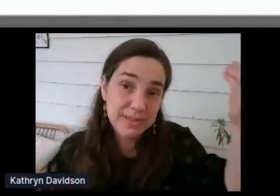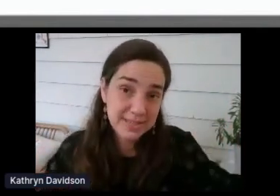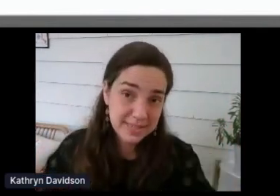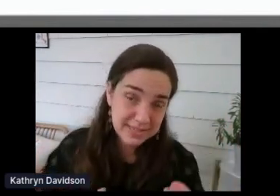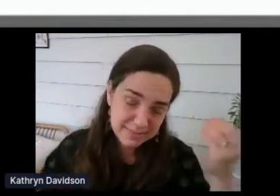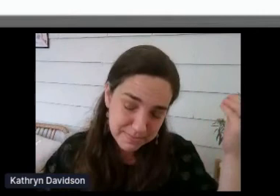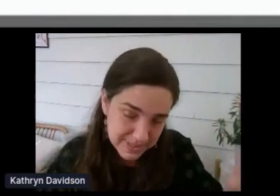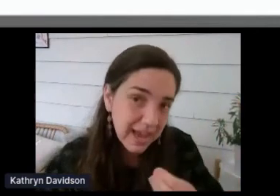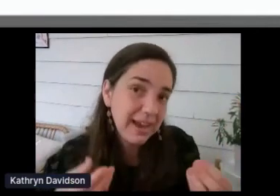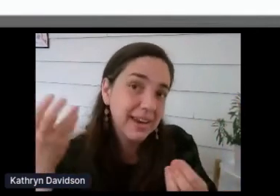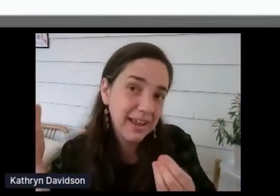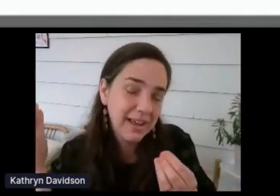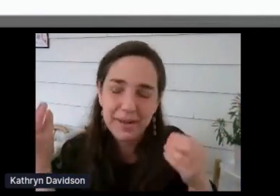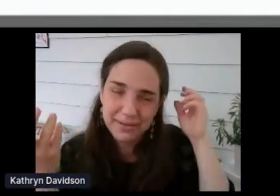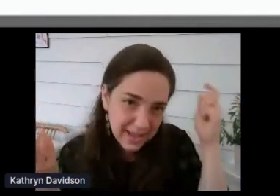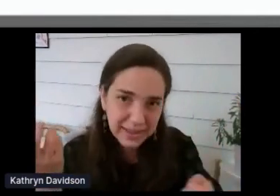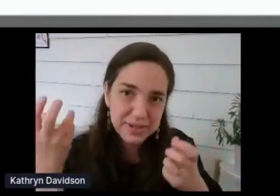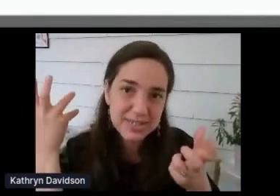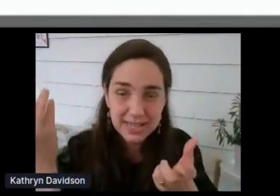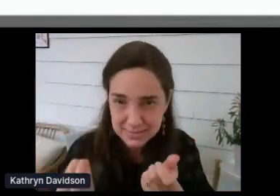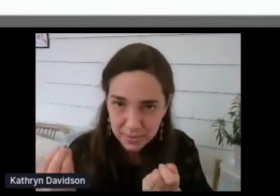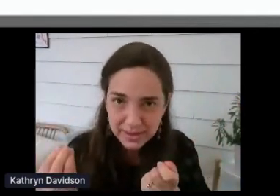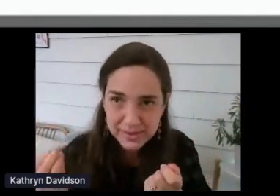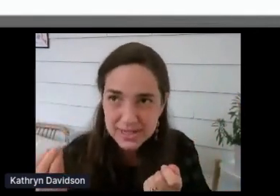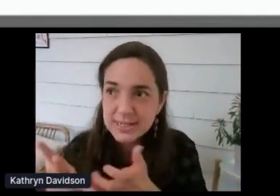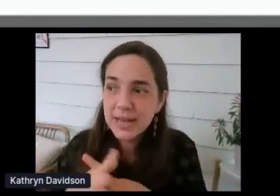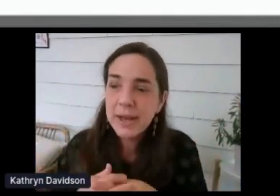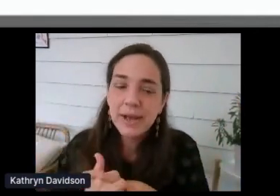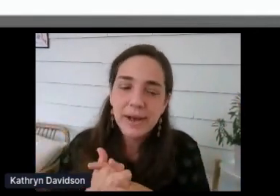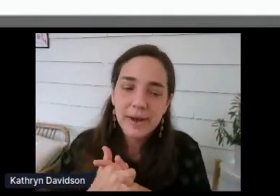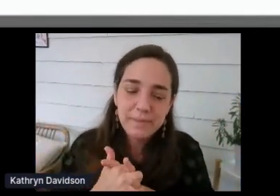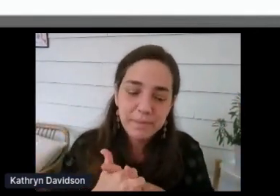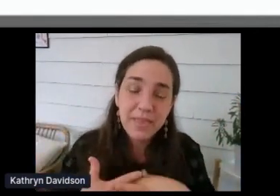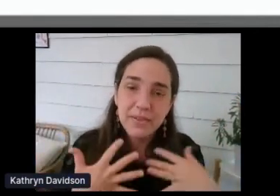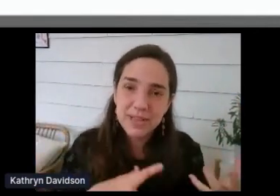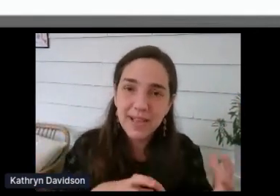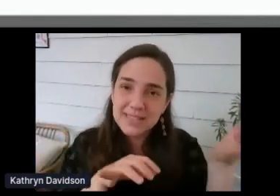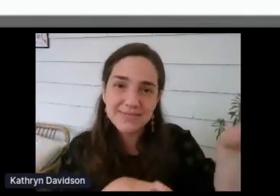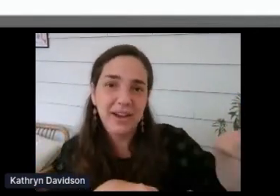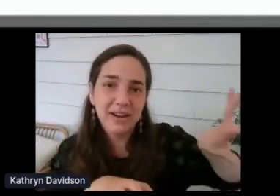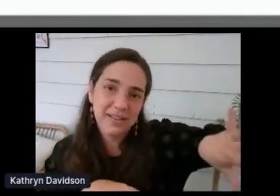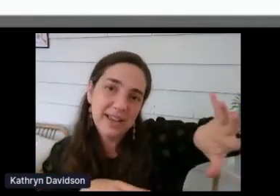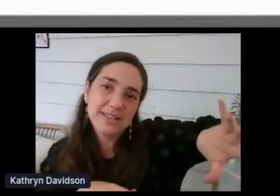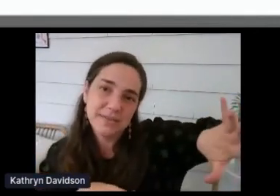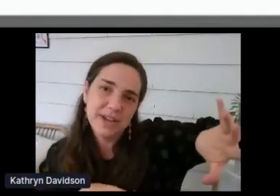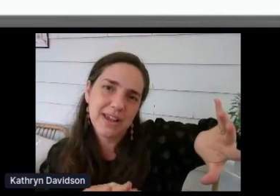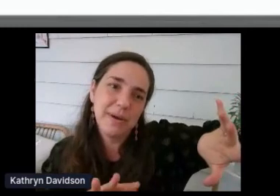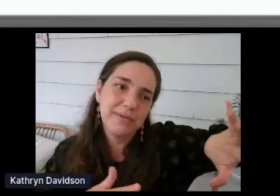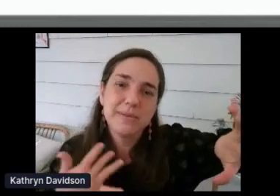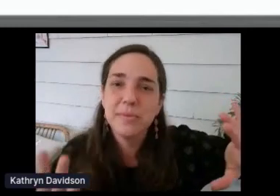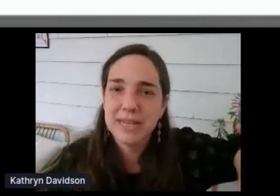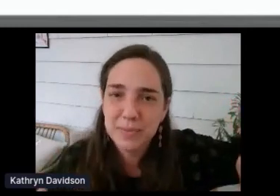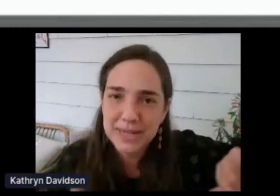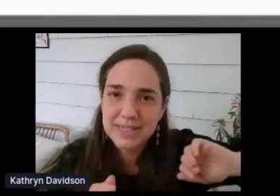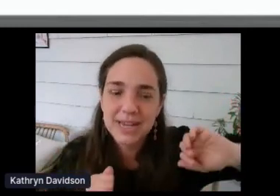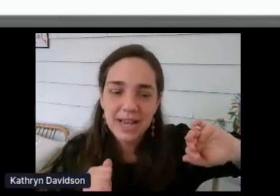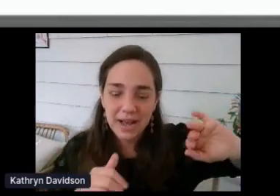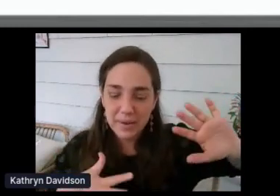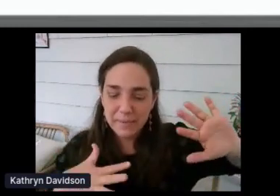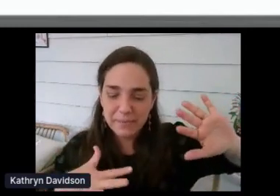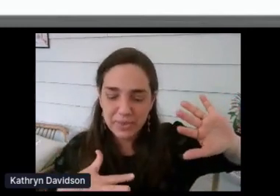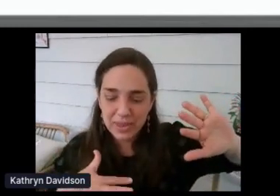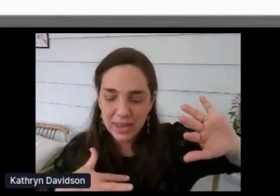includes both sign languages and spoken languages, those classifier things that I was talking about seem to be